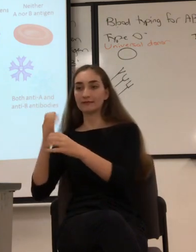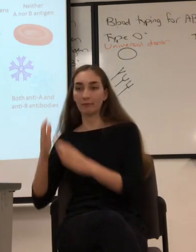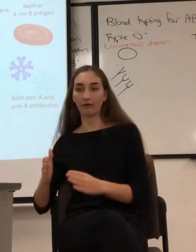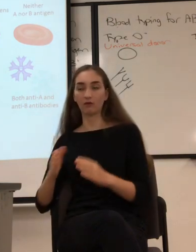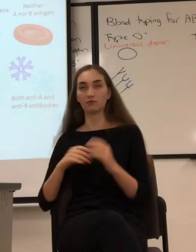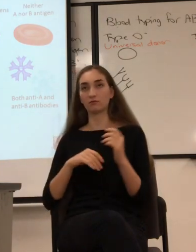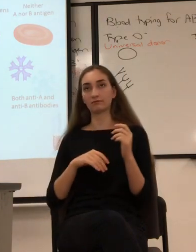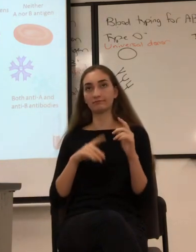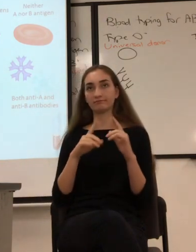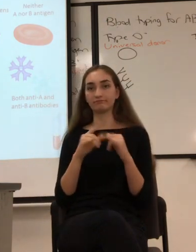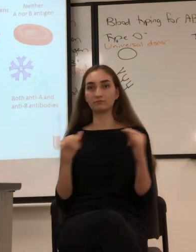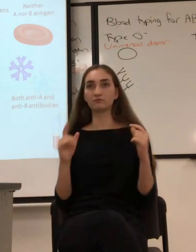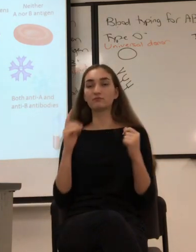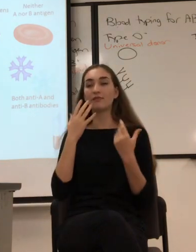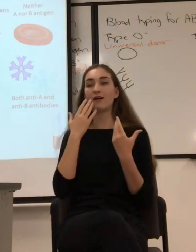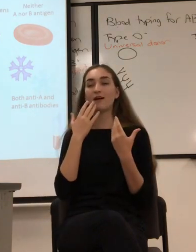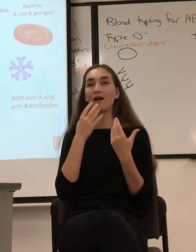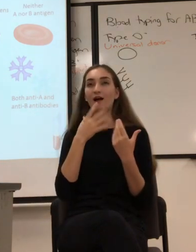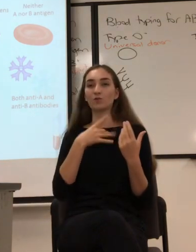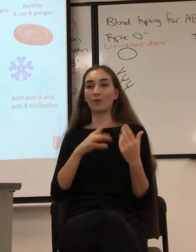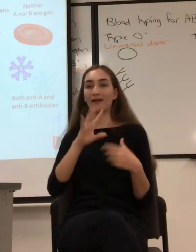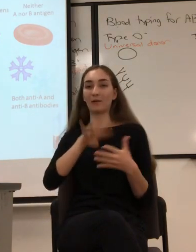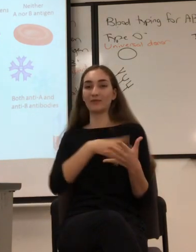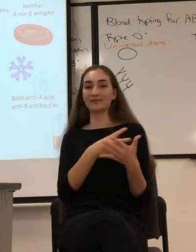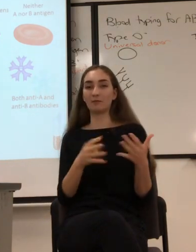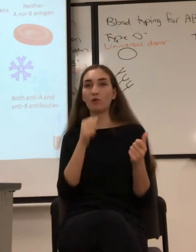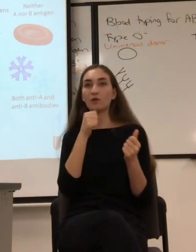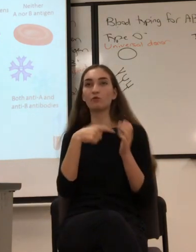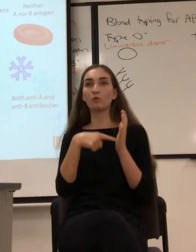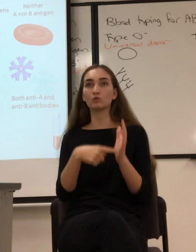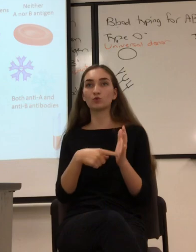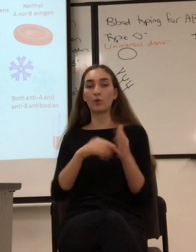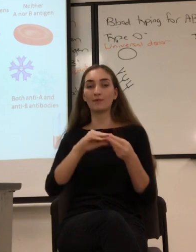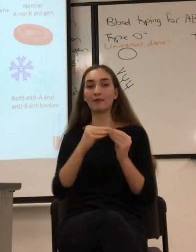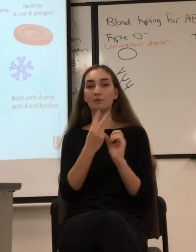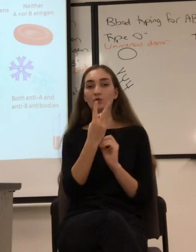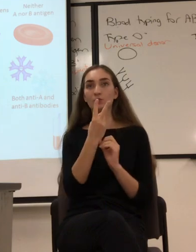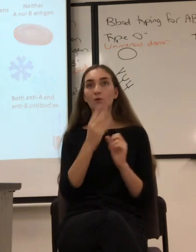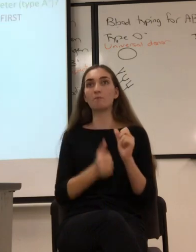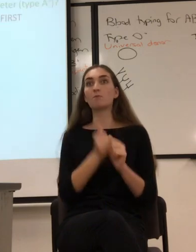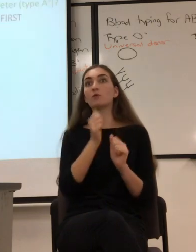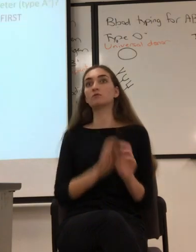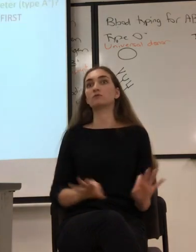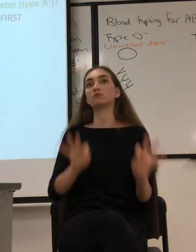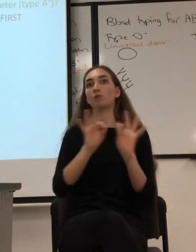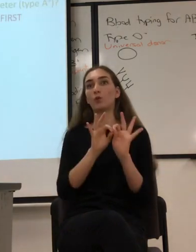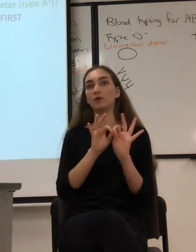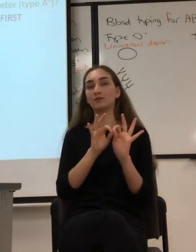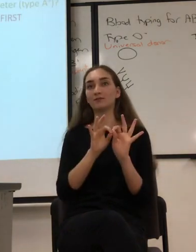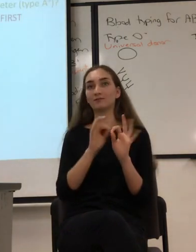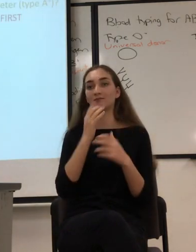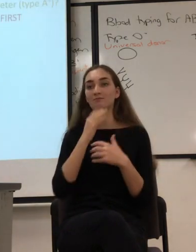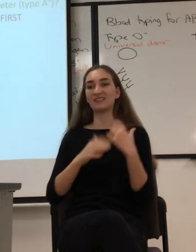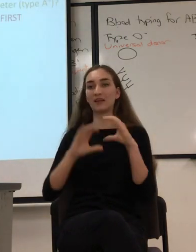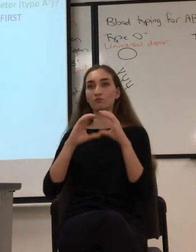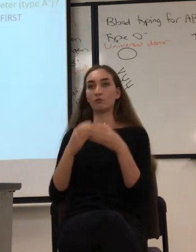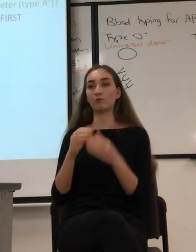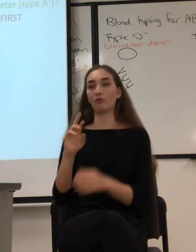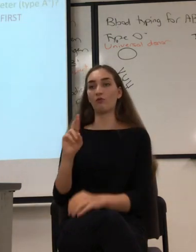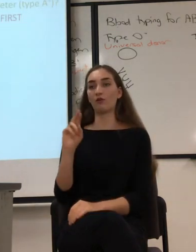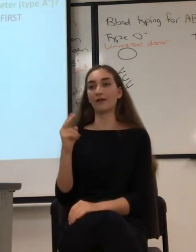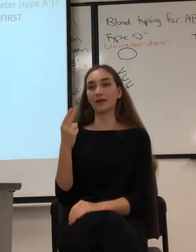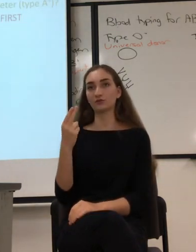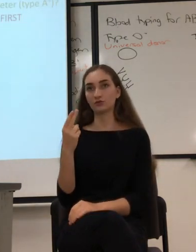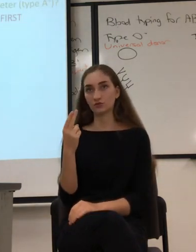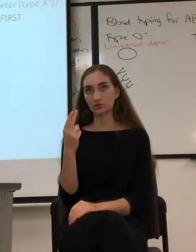What I don't like about this table is they don't show the second, the number two most important blood group, the Rh. I'm gonna skip that. Here's